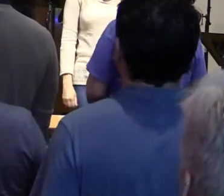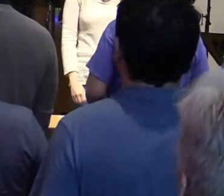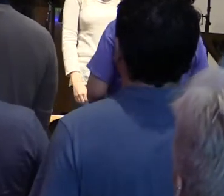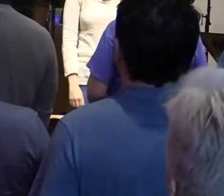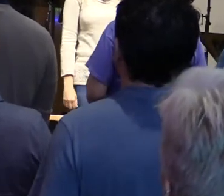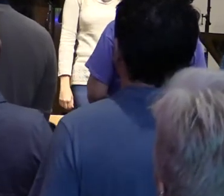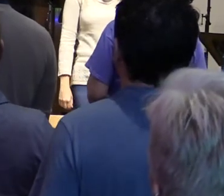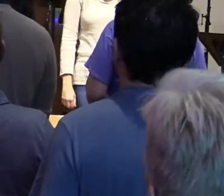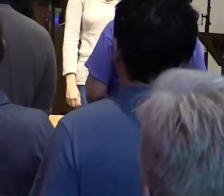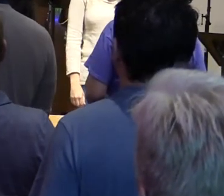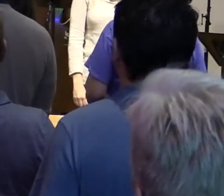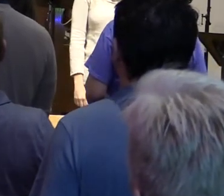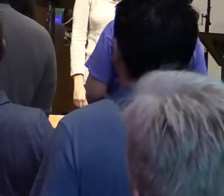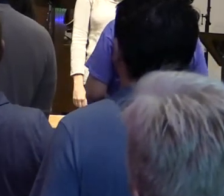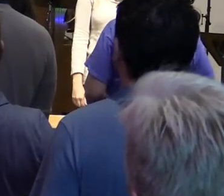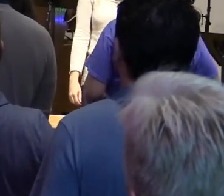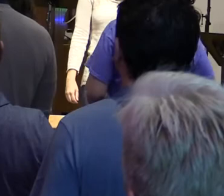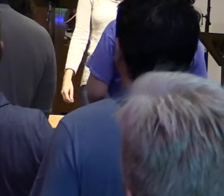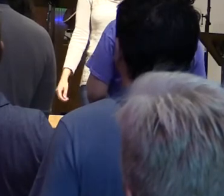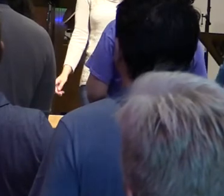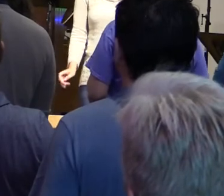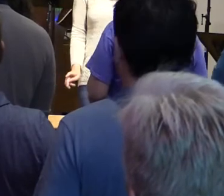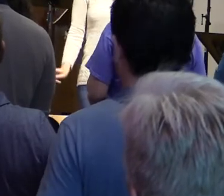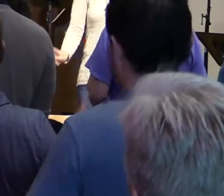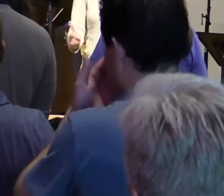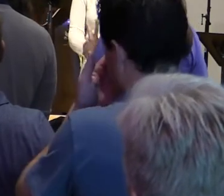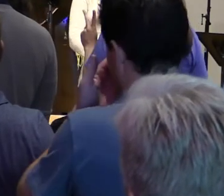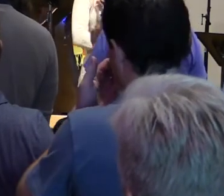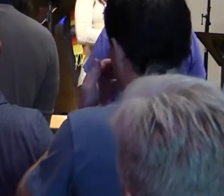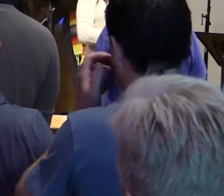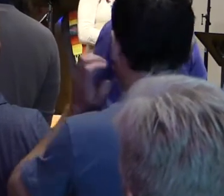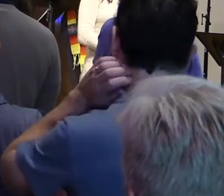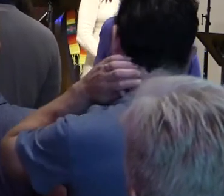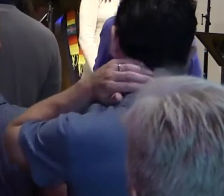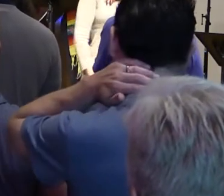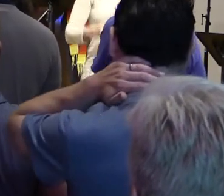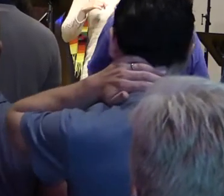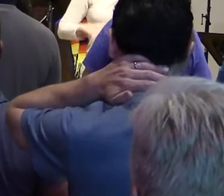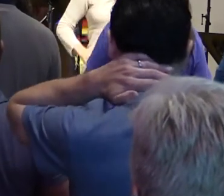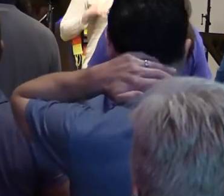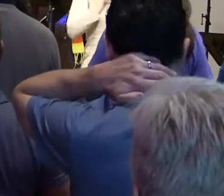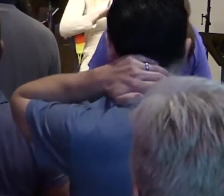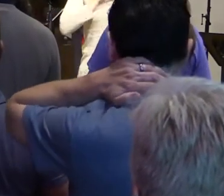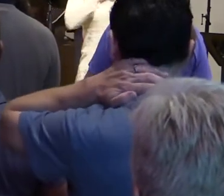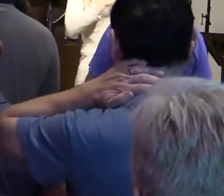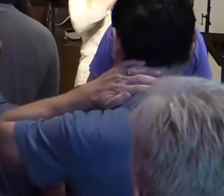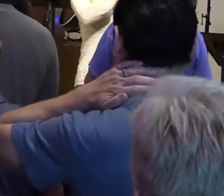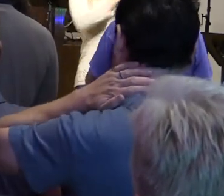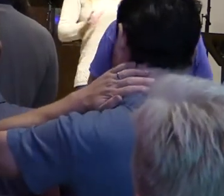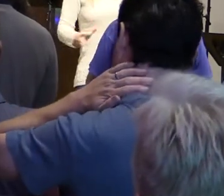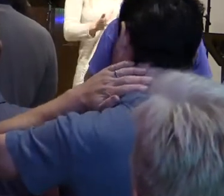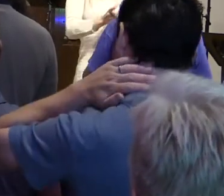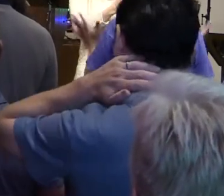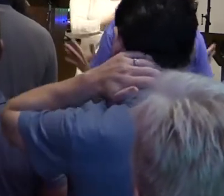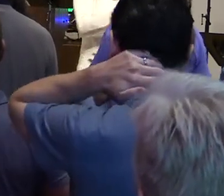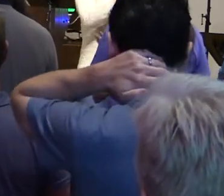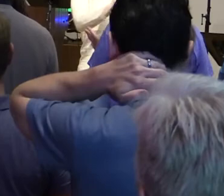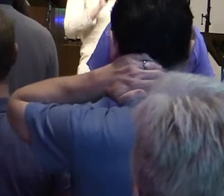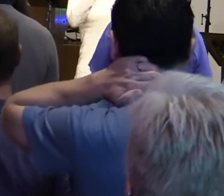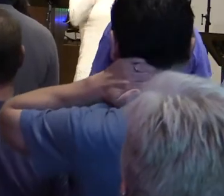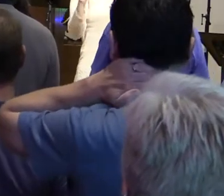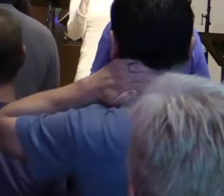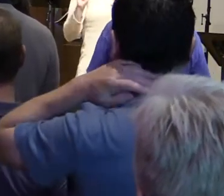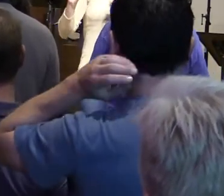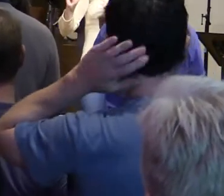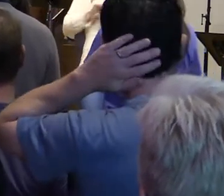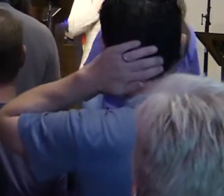are. Blessed are the poor in spirit, who are torn apart. Blessed are the persecuted and